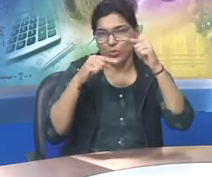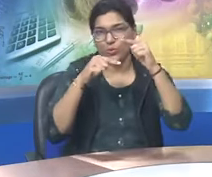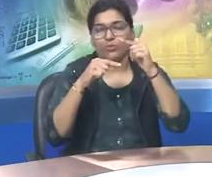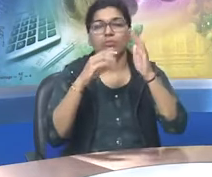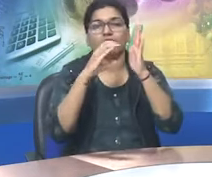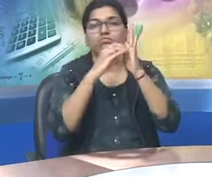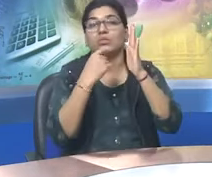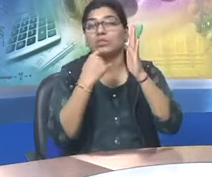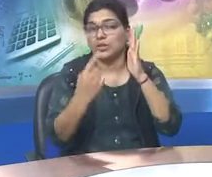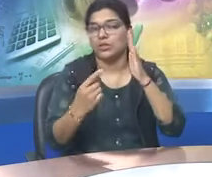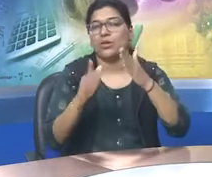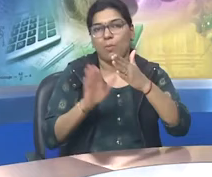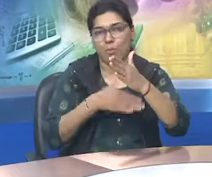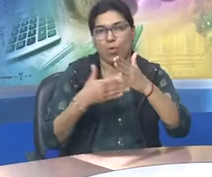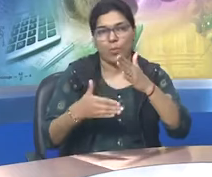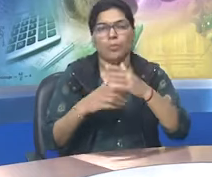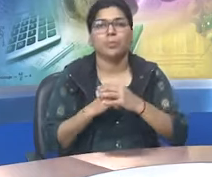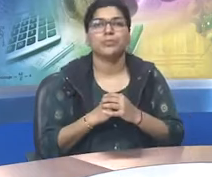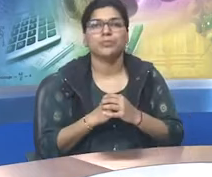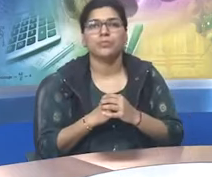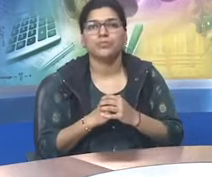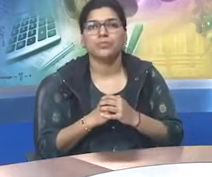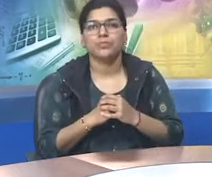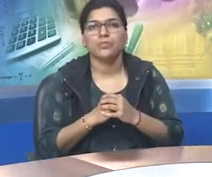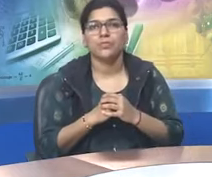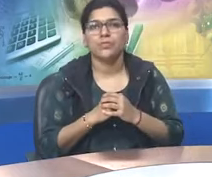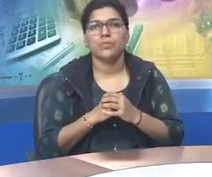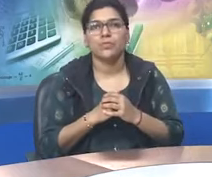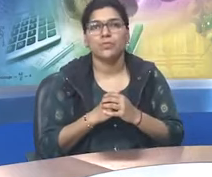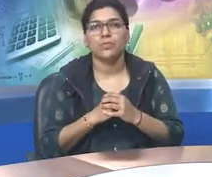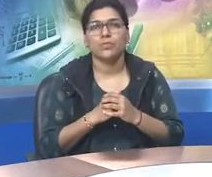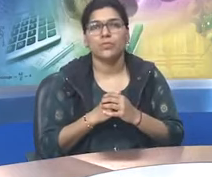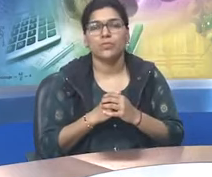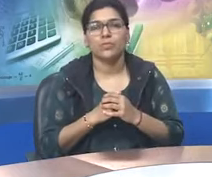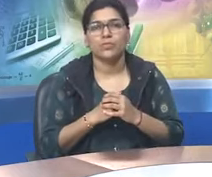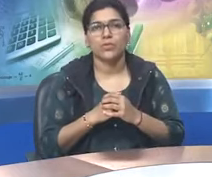Now further, this is the third paragraph from the poem.